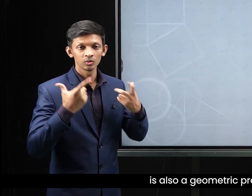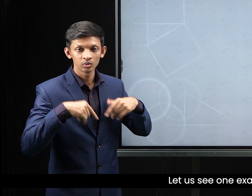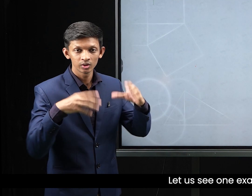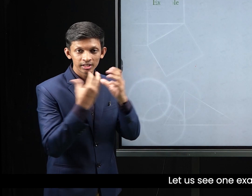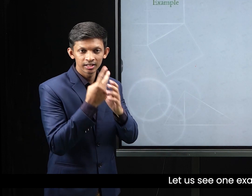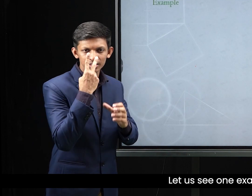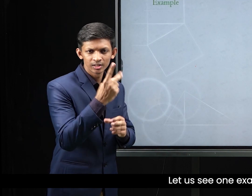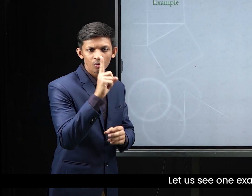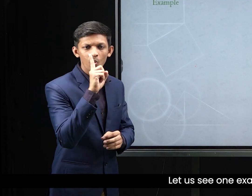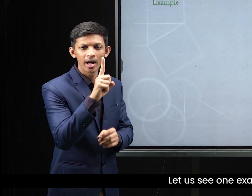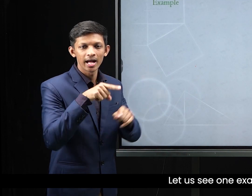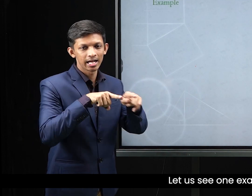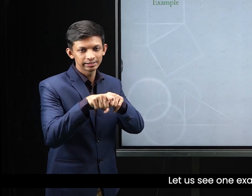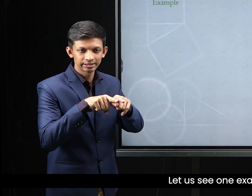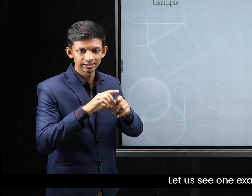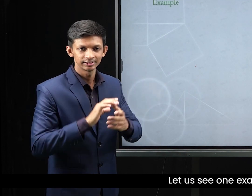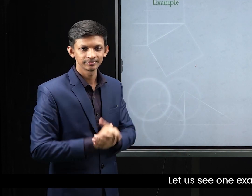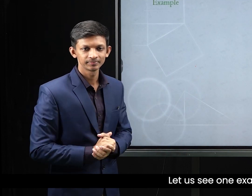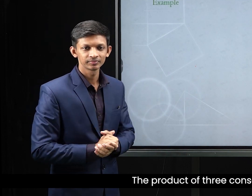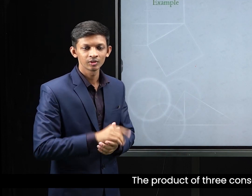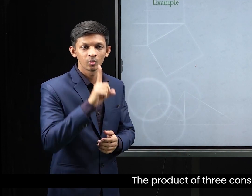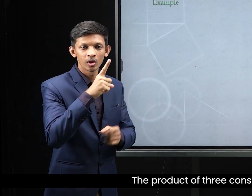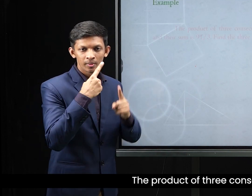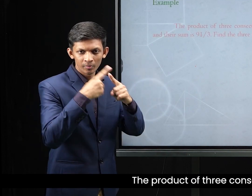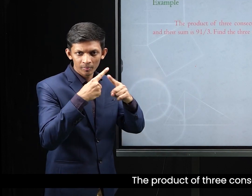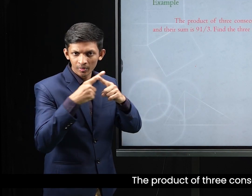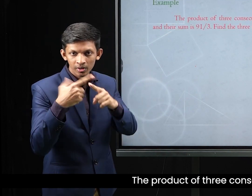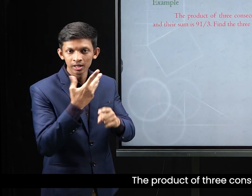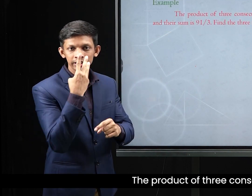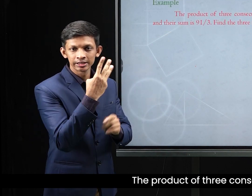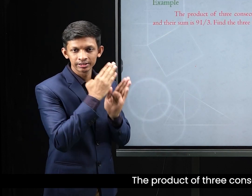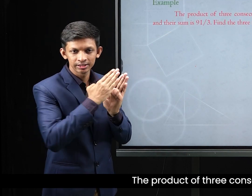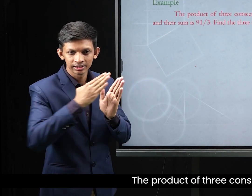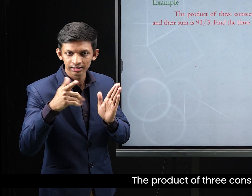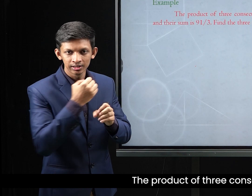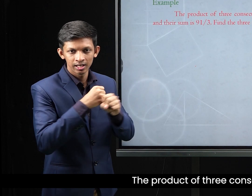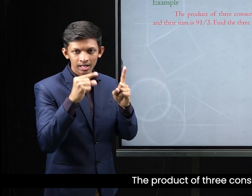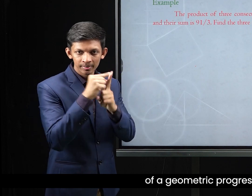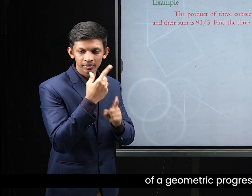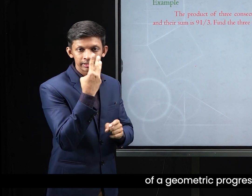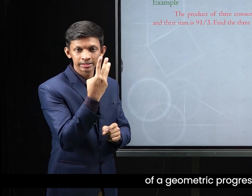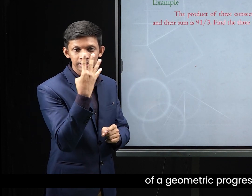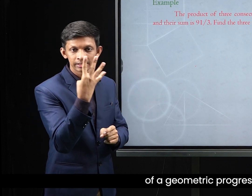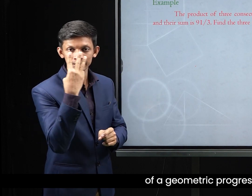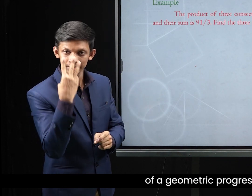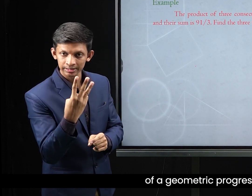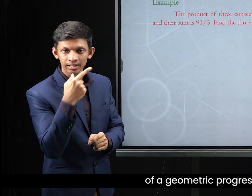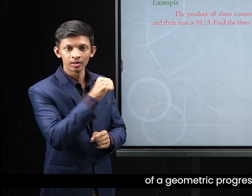Let us see one example. The product of three consecutive terms of a geometric progression is